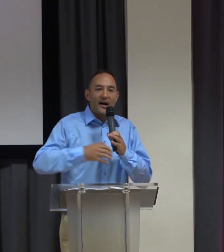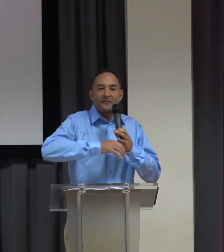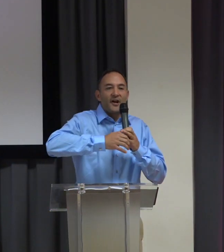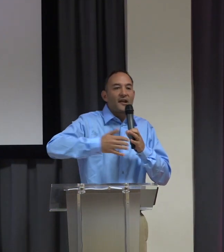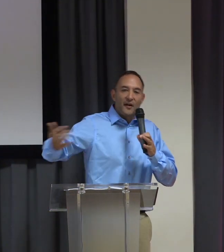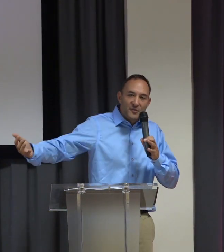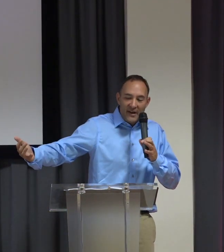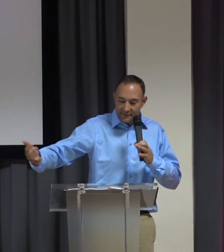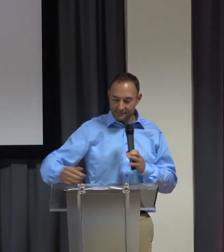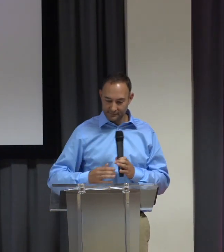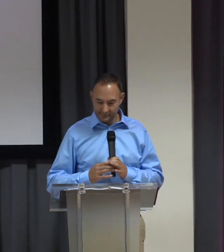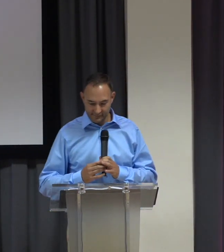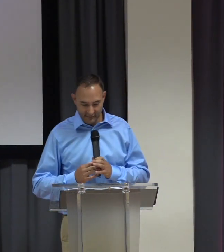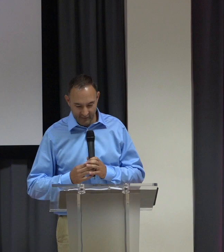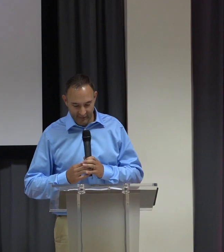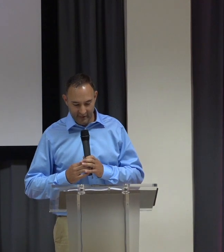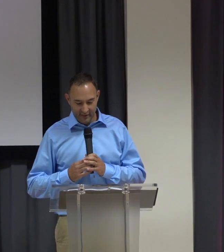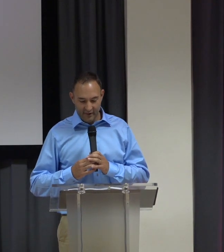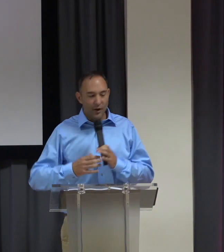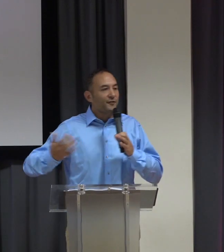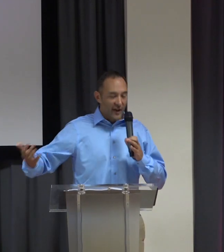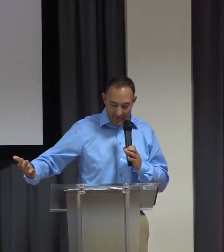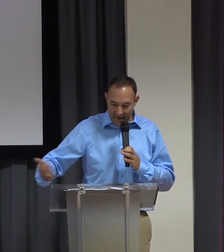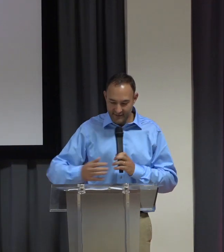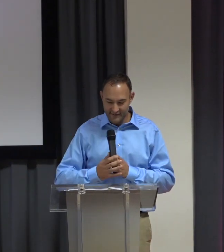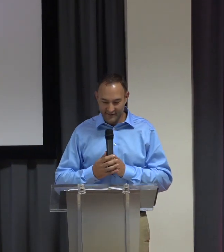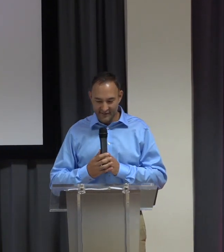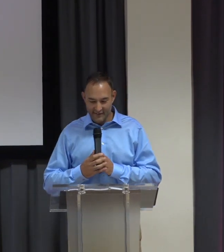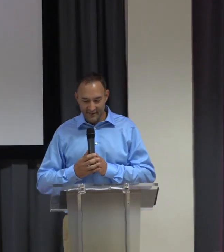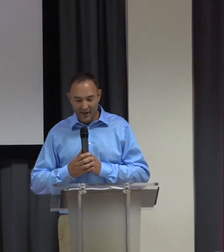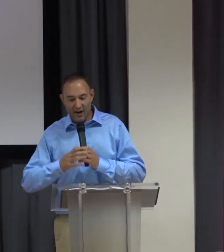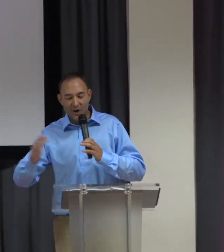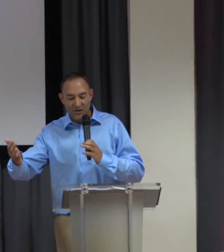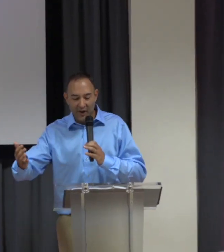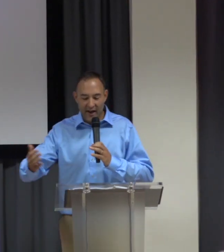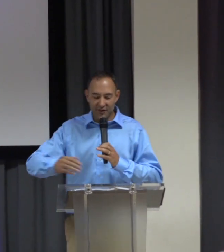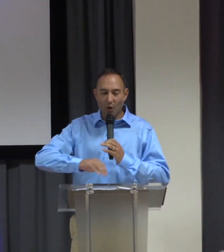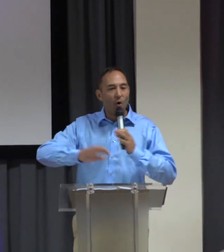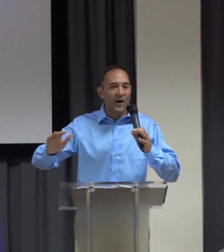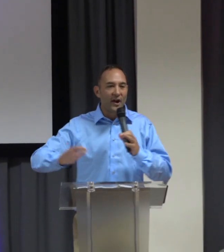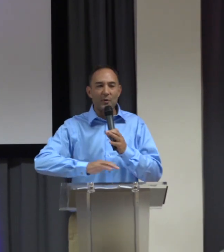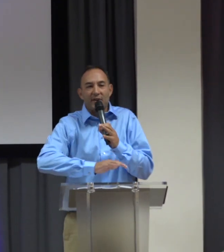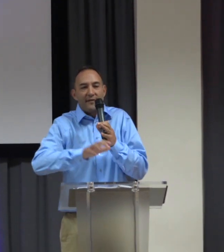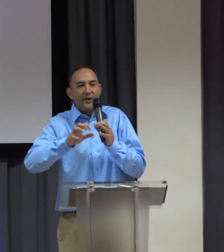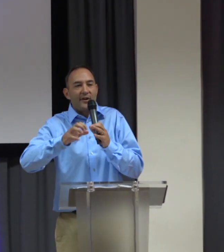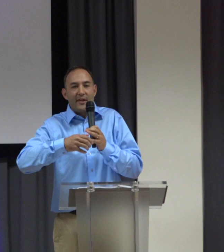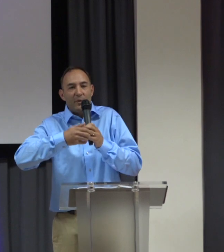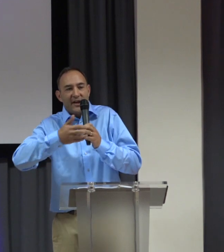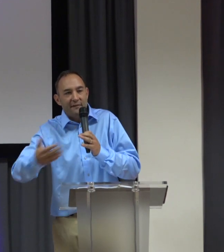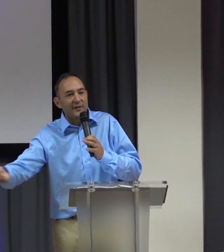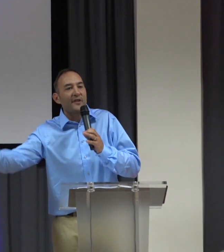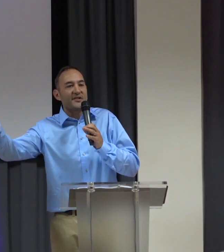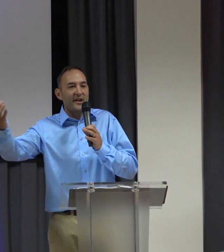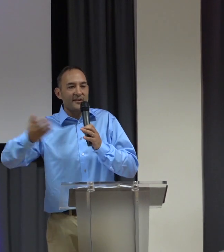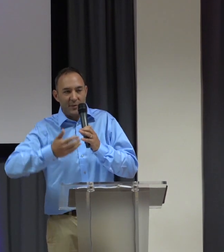okay, God loves me, oh c'est pas grave, Dieu m'aime, he'll forgive me. il me pardonnera. It's okay, don't worry, God would never, and then we